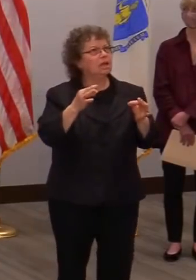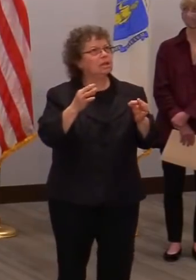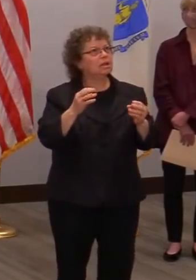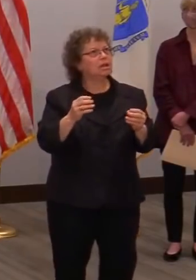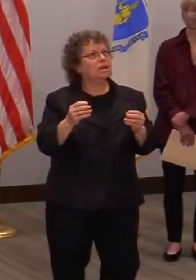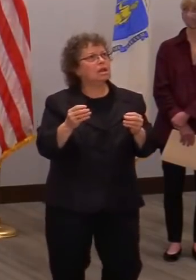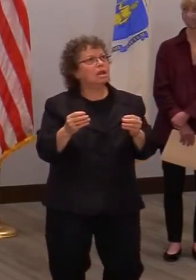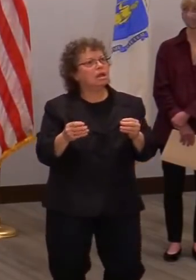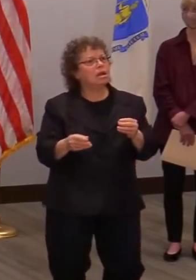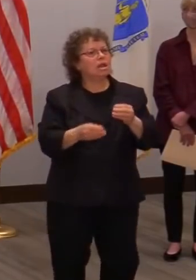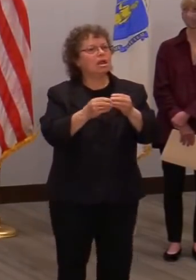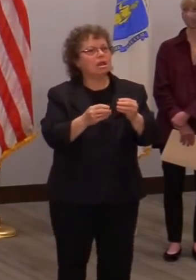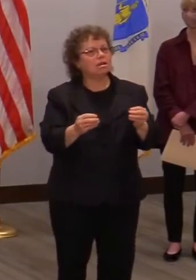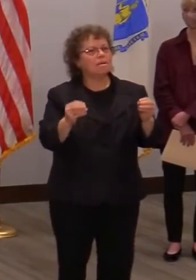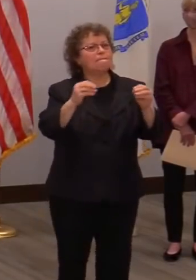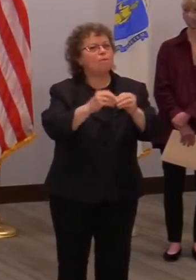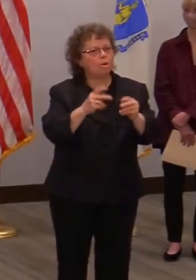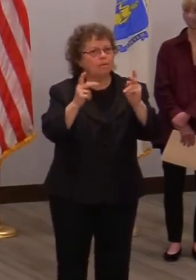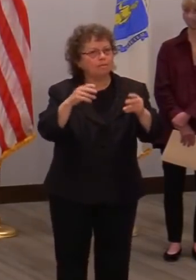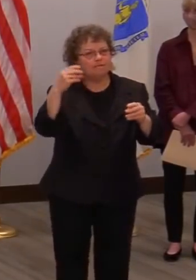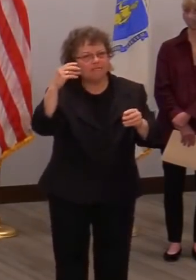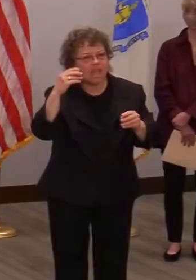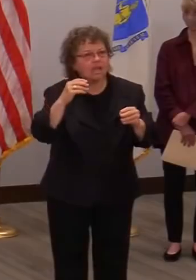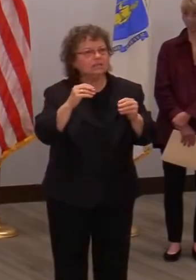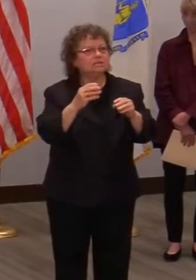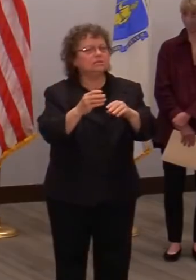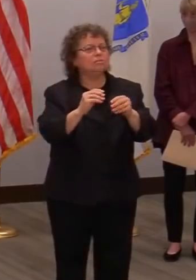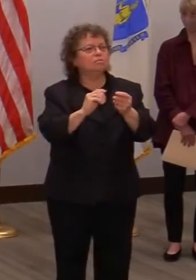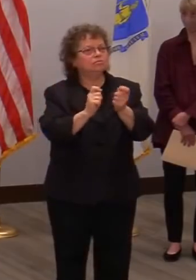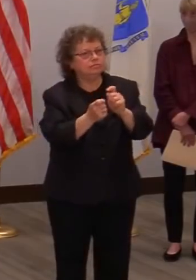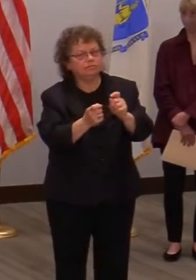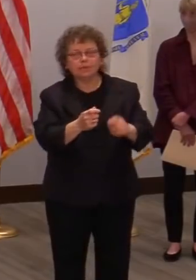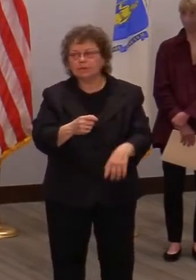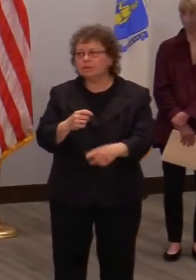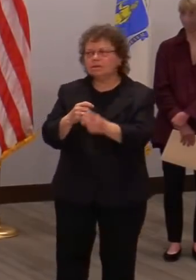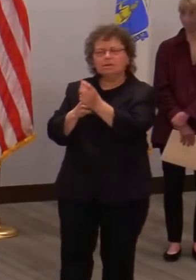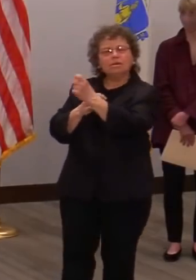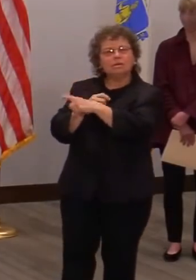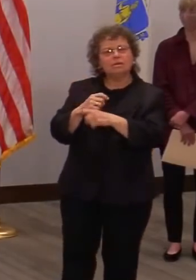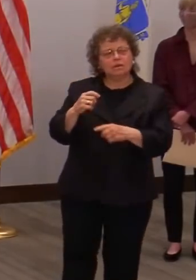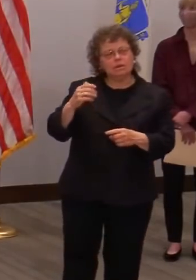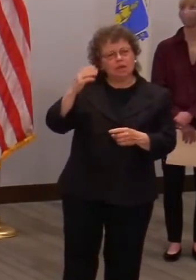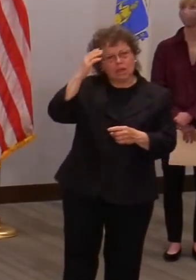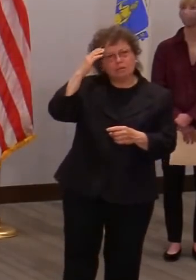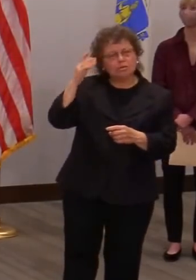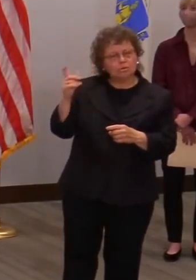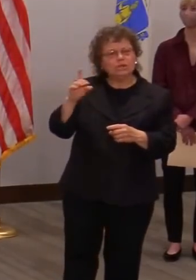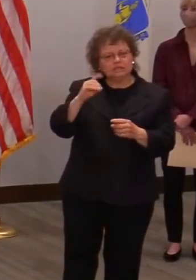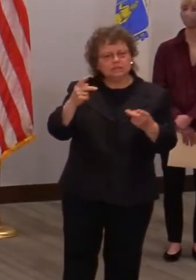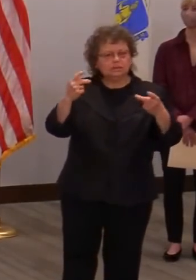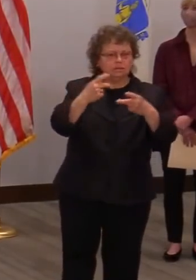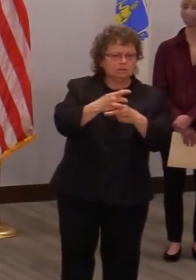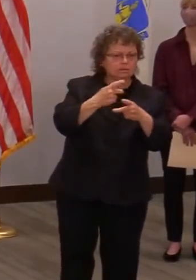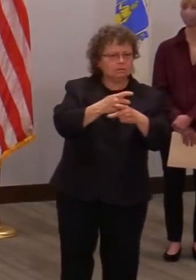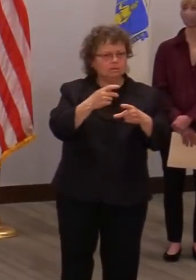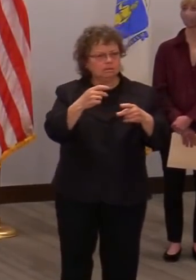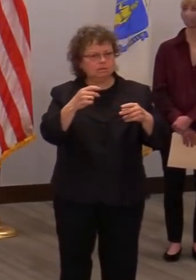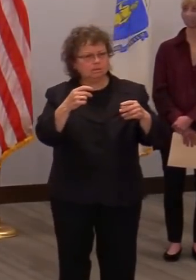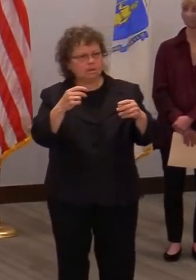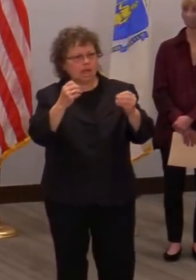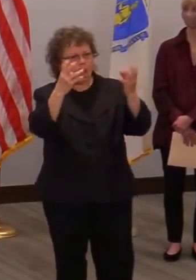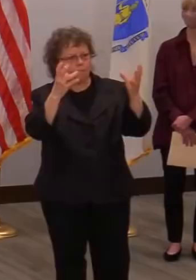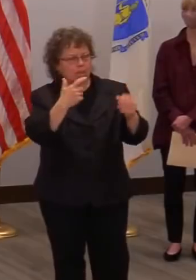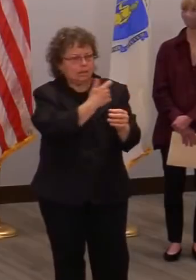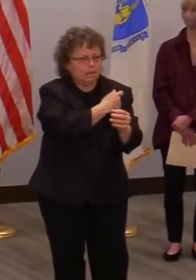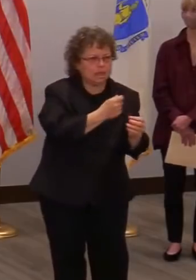forward. Can we just get your gut reaction when you heard the pause? I know you've done the math, and it seems like we're in better shape than we thought, but what was your gut